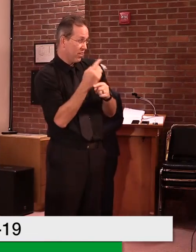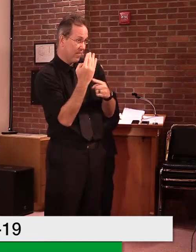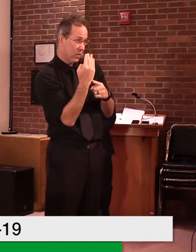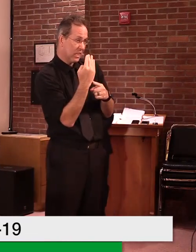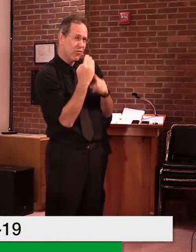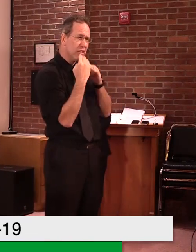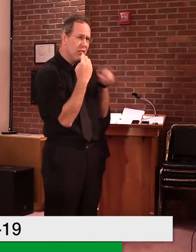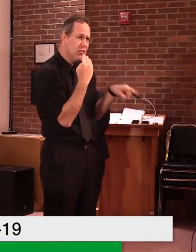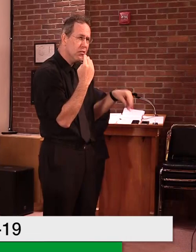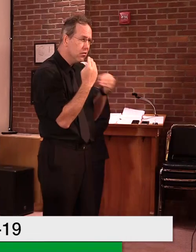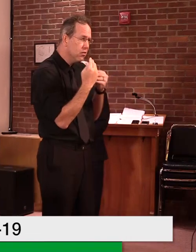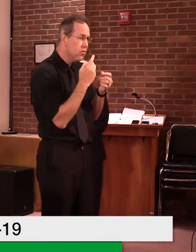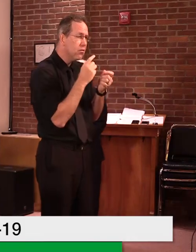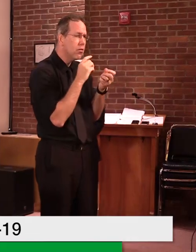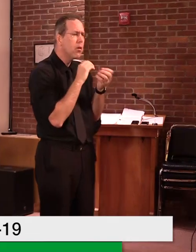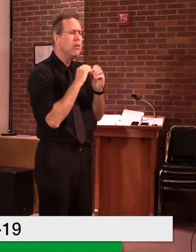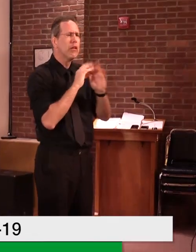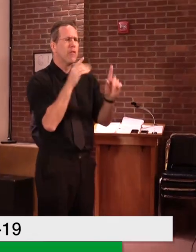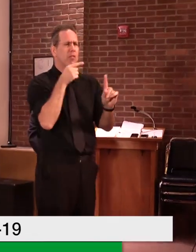Dr. Levine.